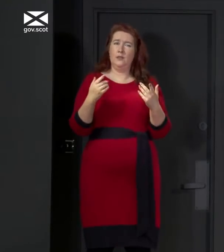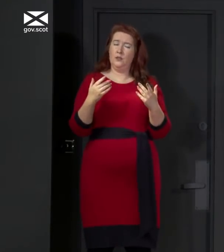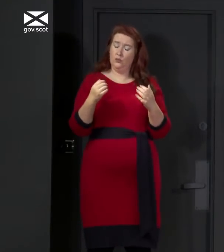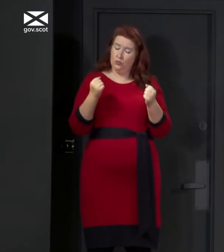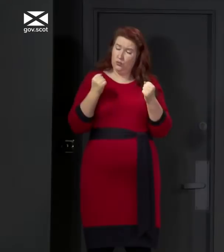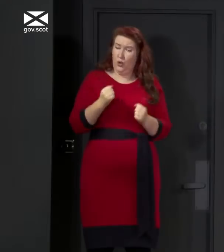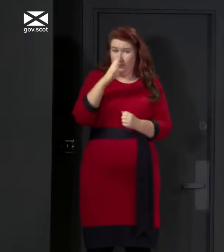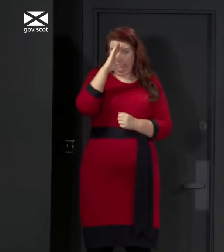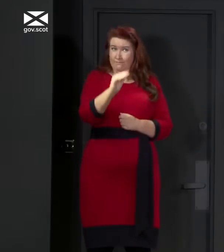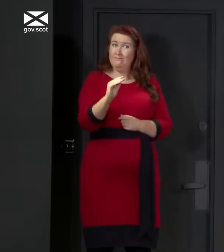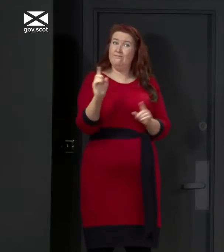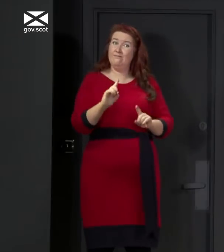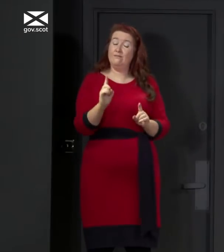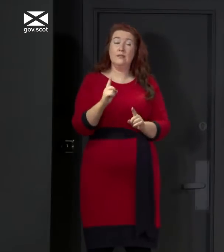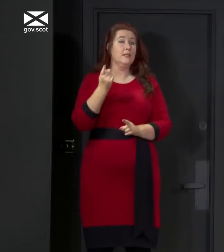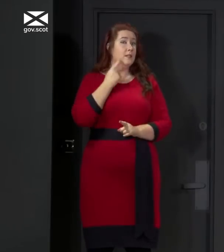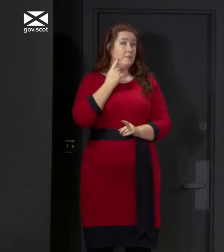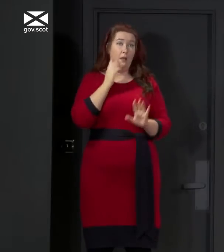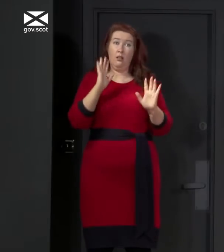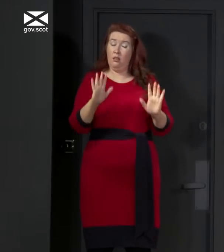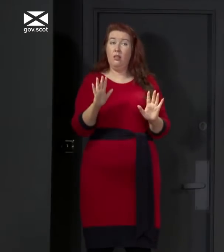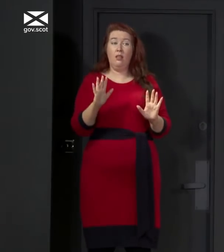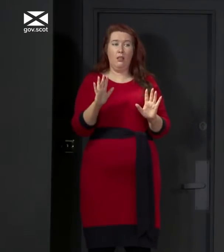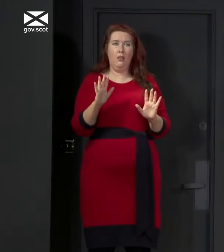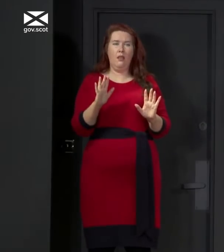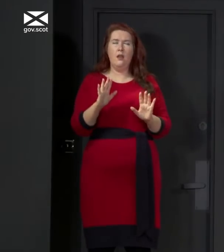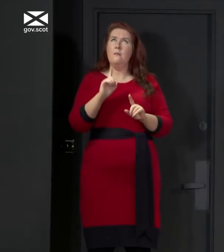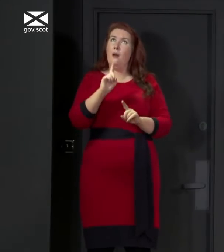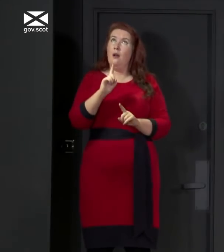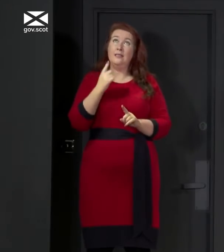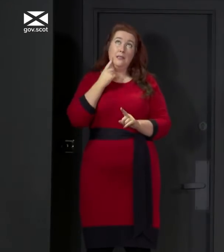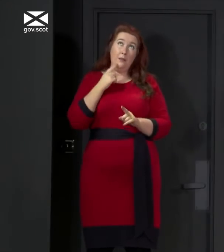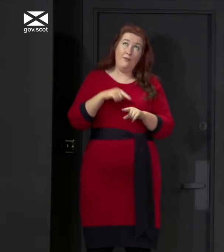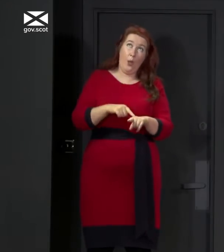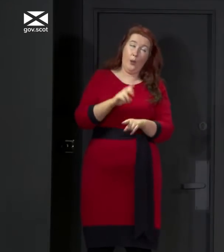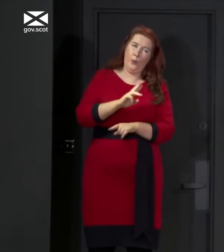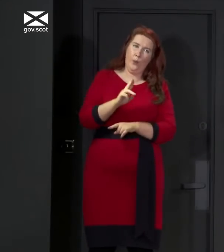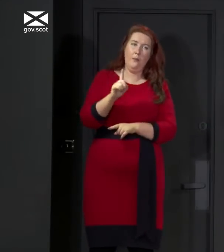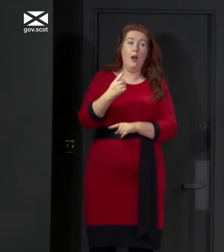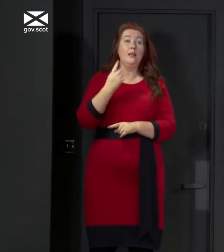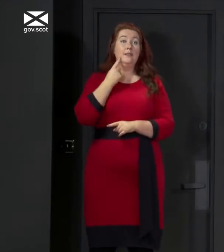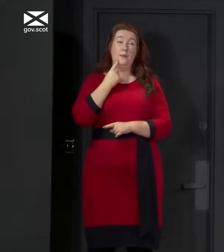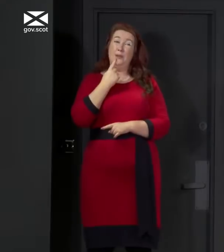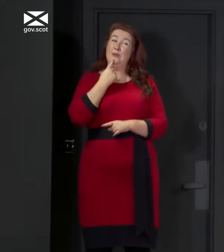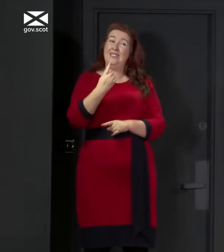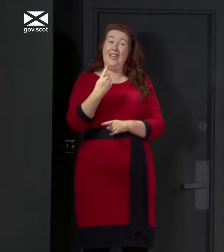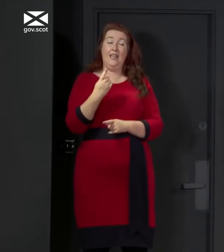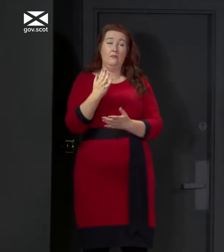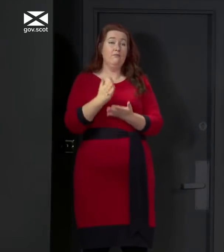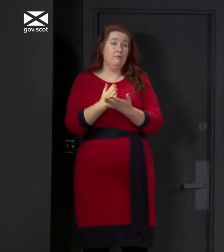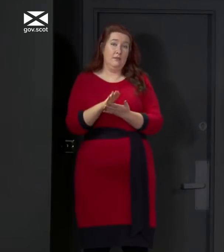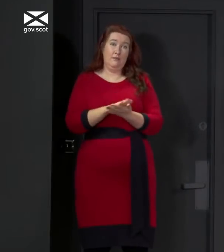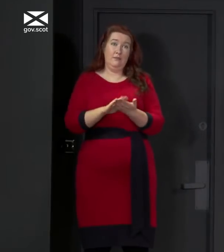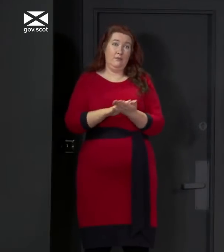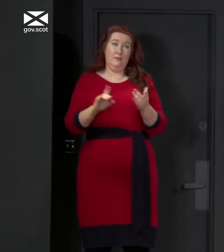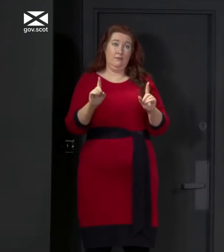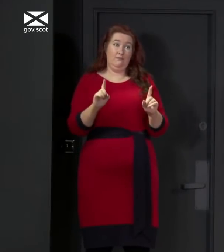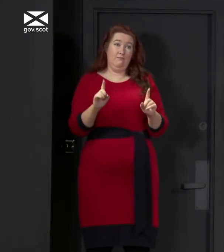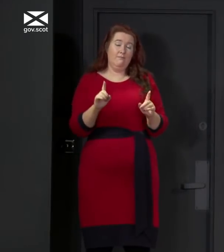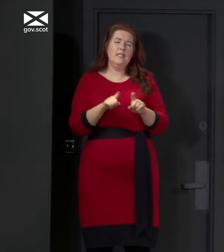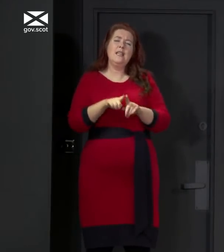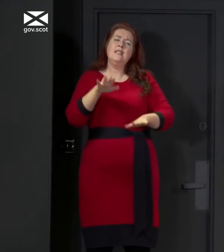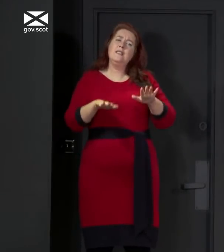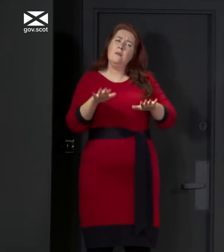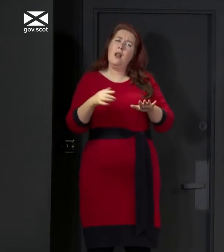very strongly is a simple message, not simple to abide by, but simple for me to communicate. And it's a